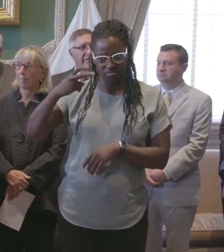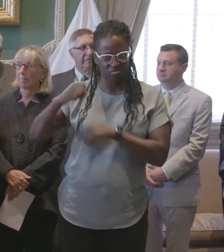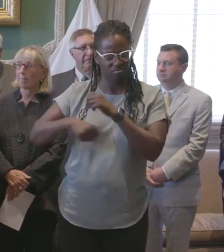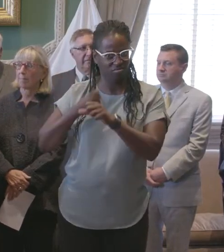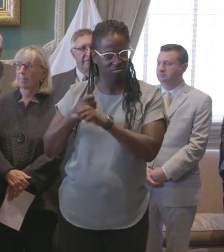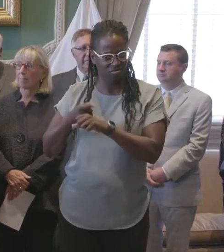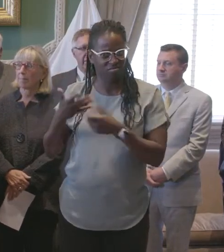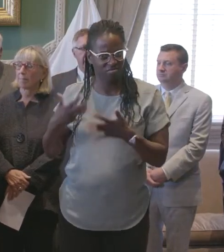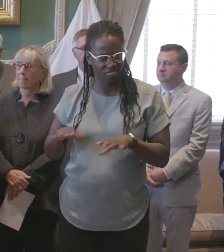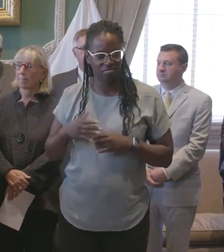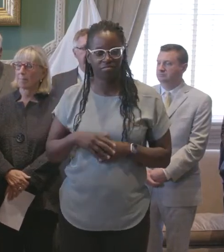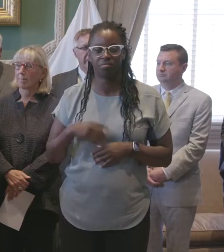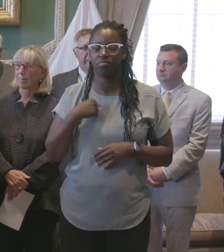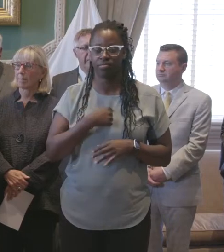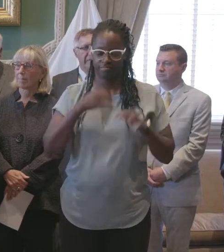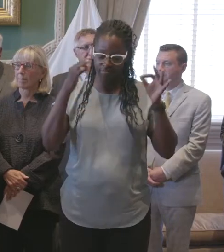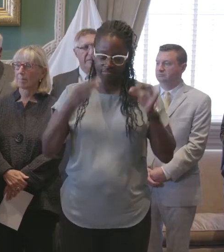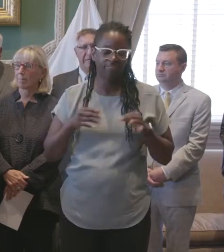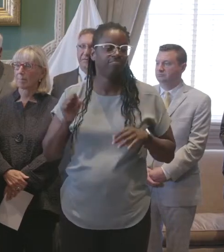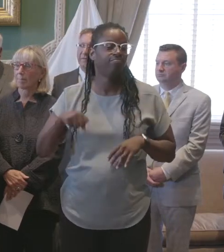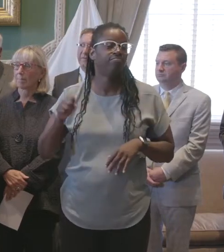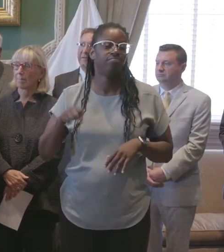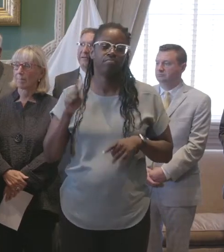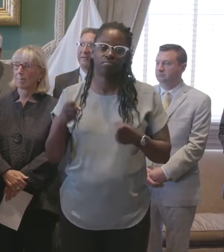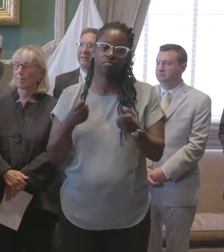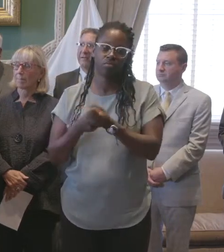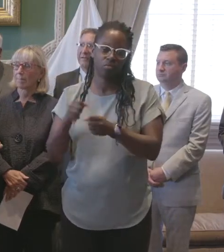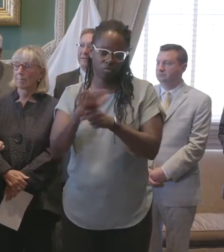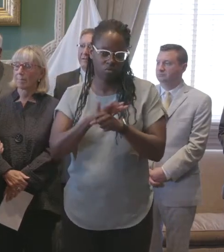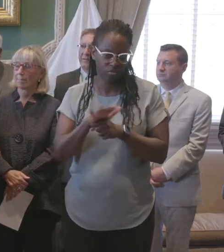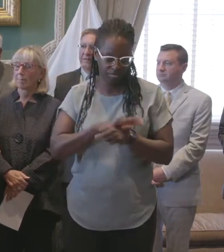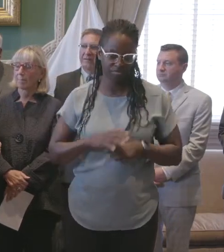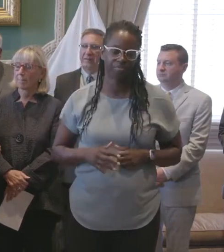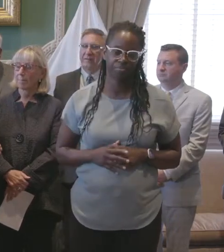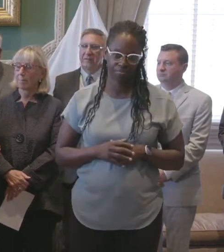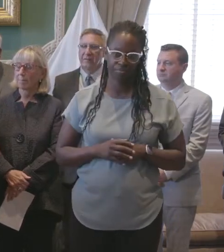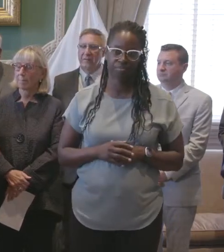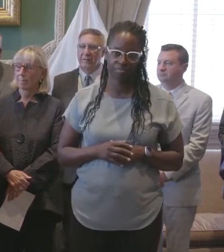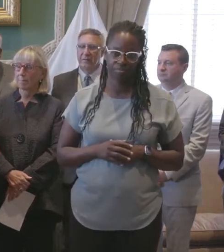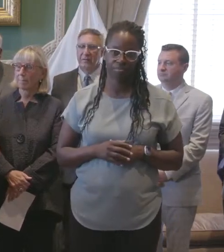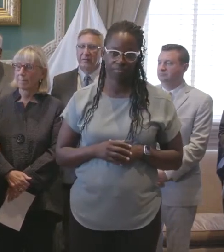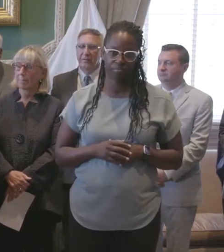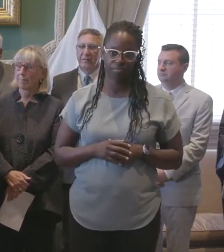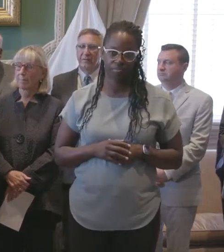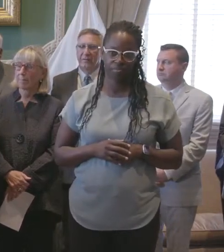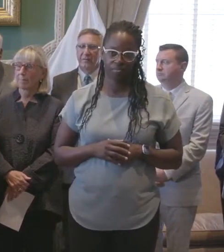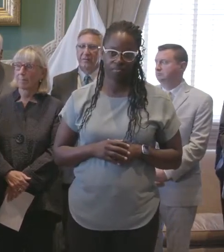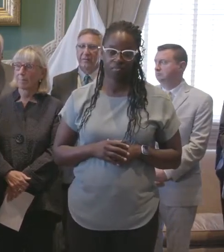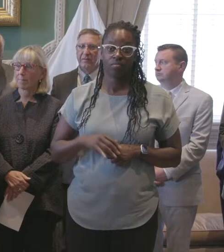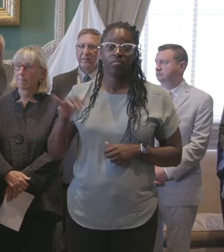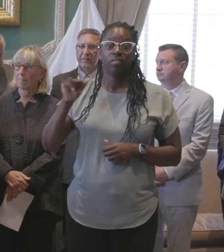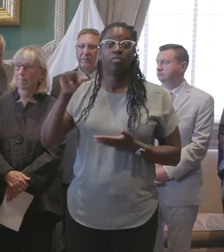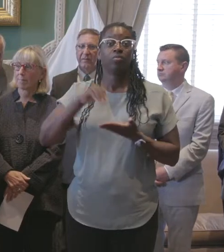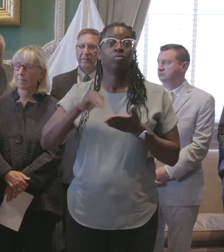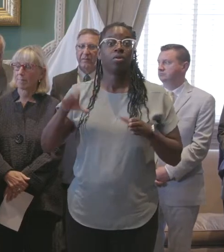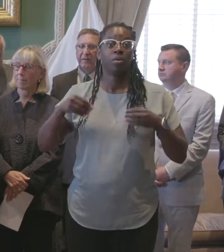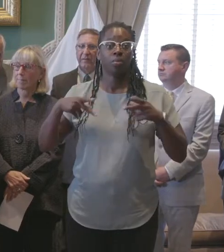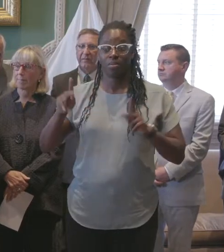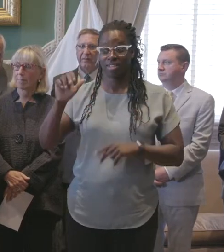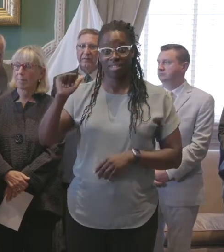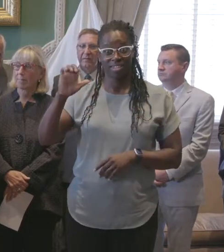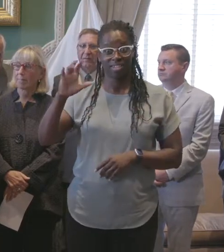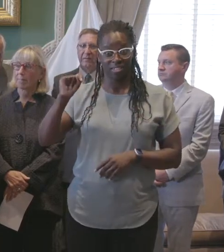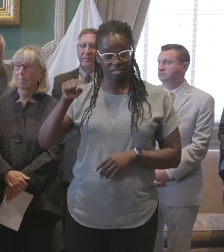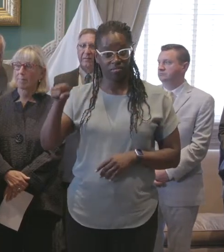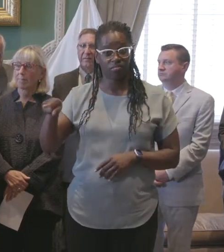3%. The governor mentioned fully funding the Student Opportunity Act, which continues to provide a historic boost in funding for local districts. What it